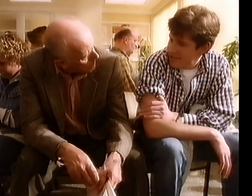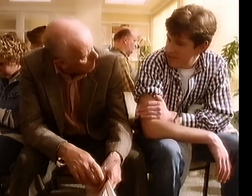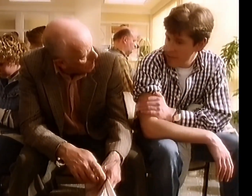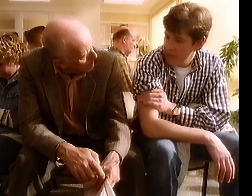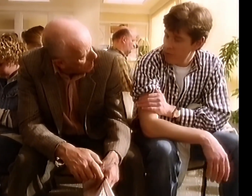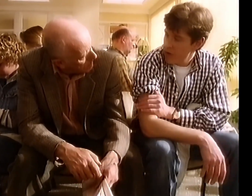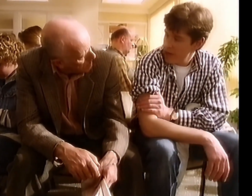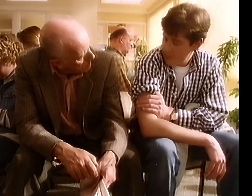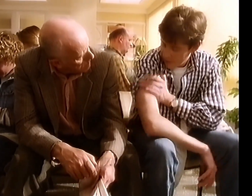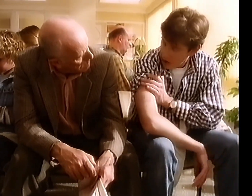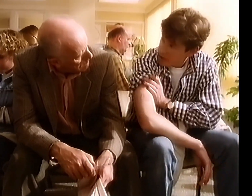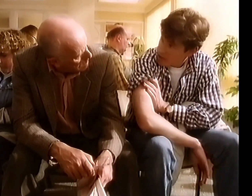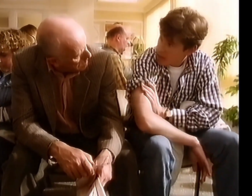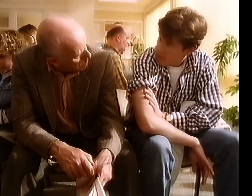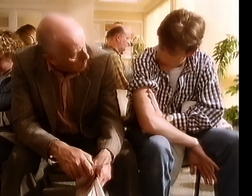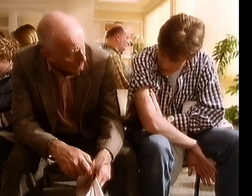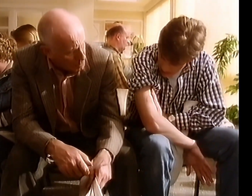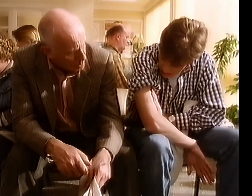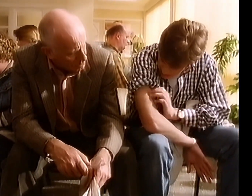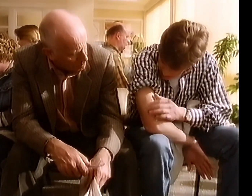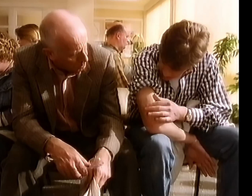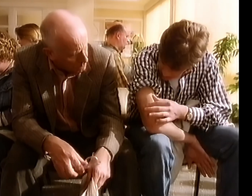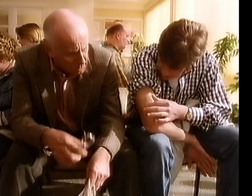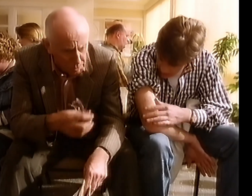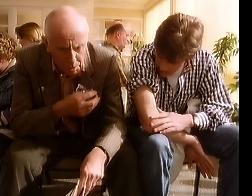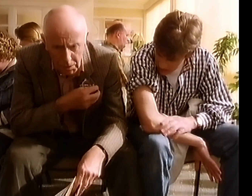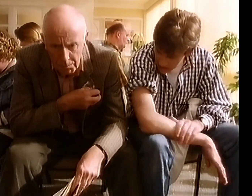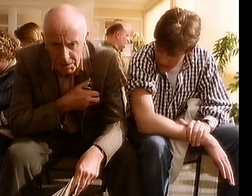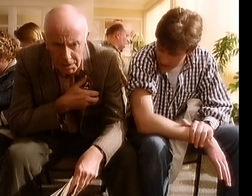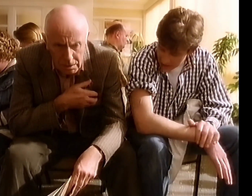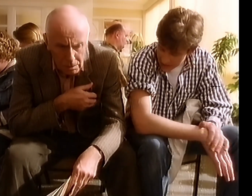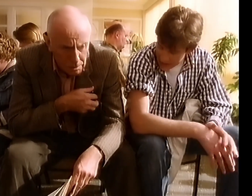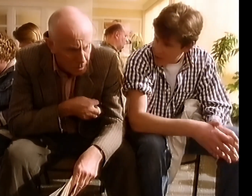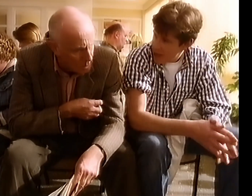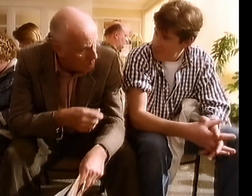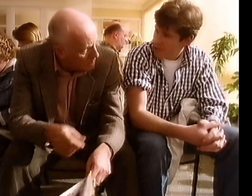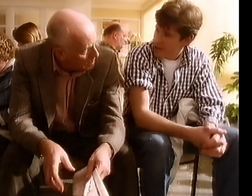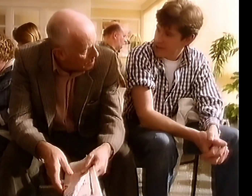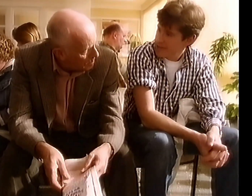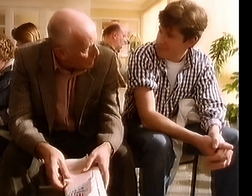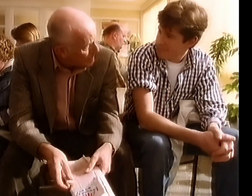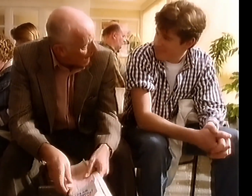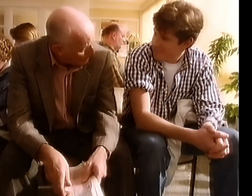I'm here with Maria and the Nipper for holiday jabs. Blimey, you must have booked into a dodgy old campsite. No, the Gambia, actually. The